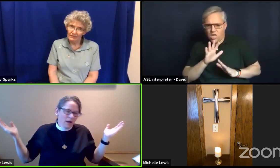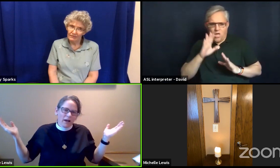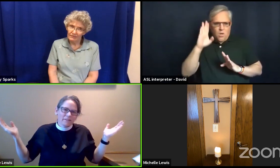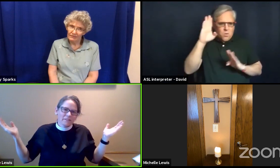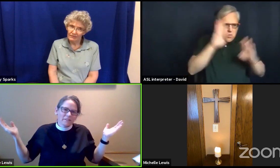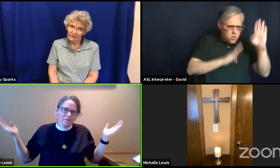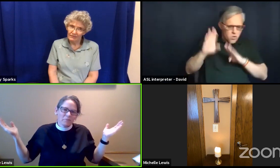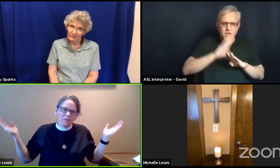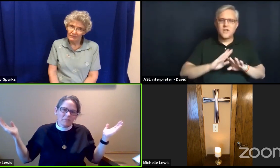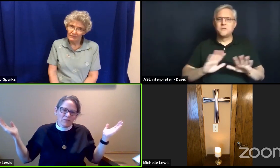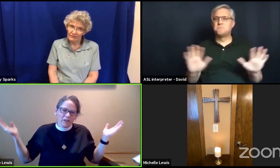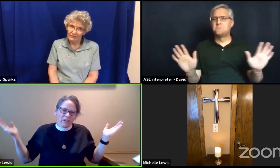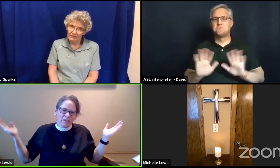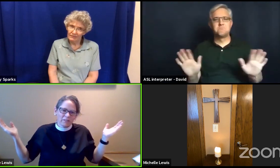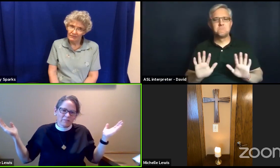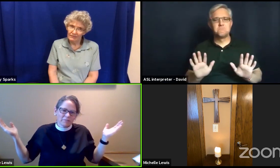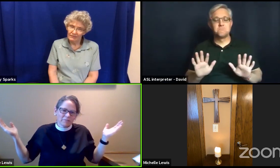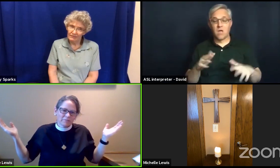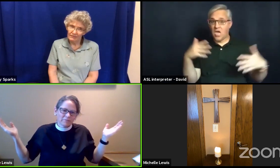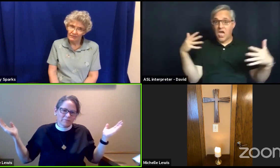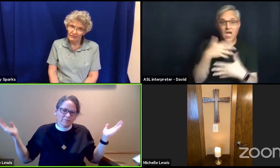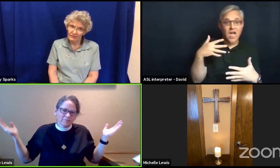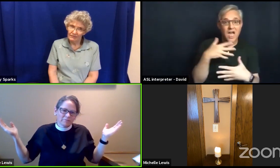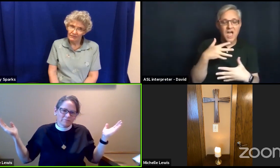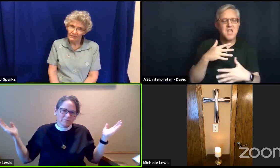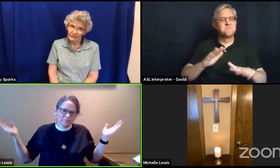Do not be afraid.